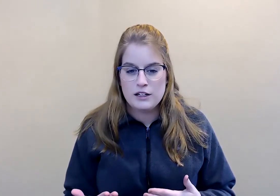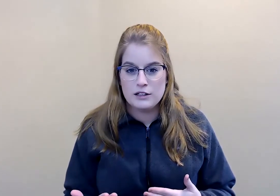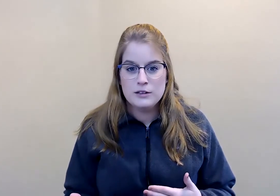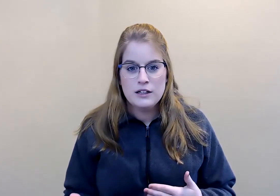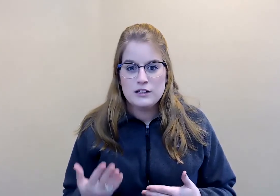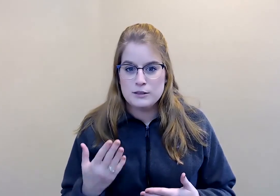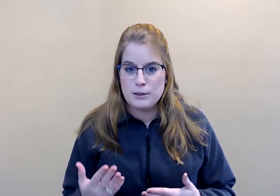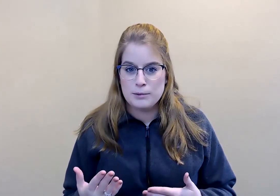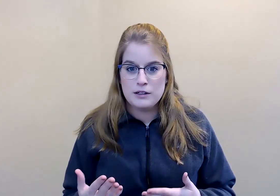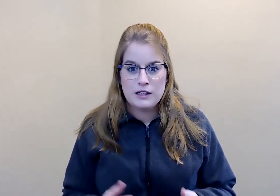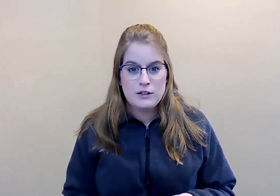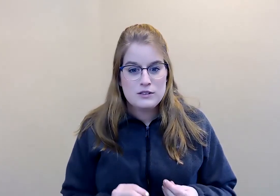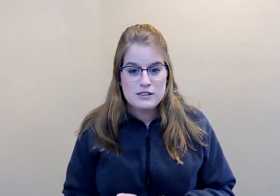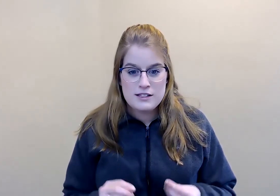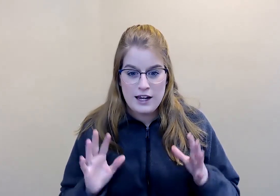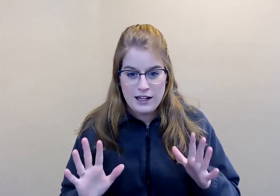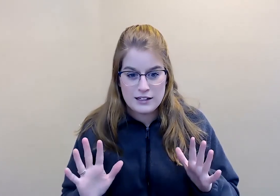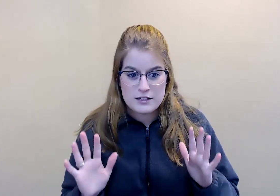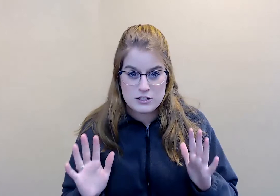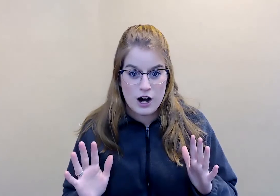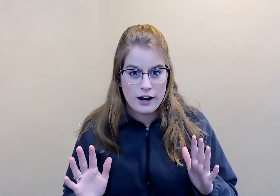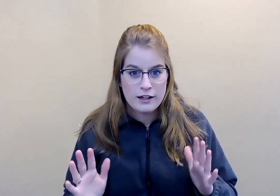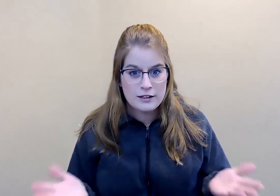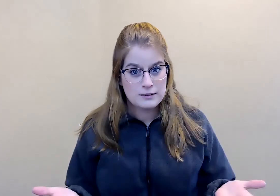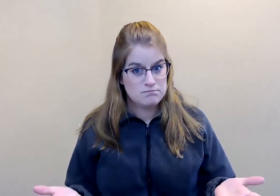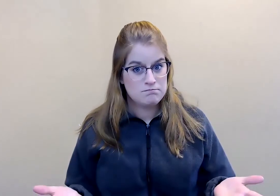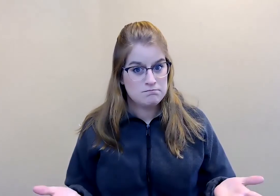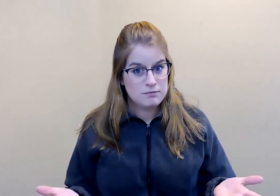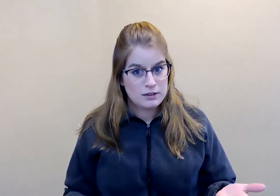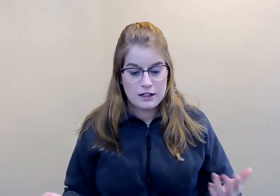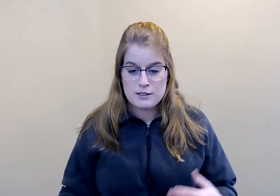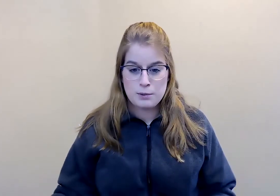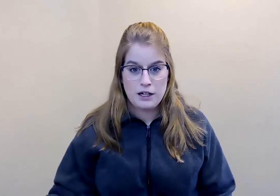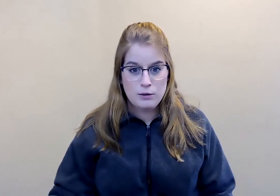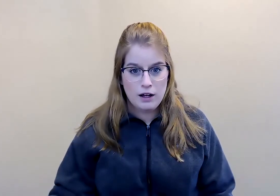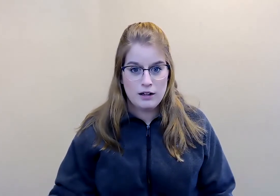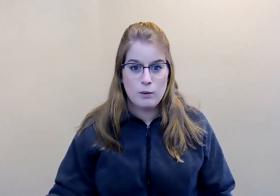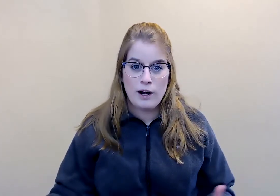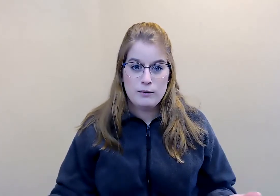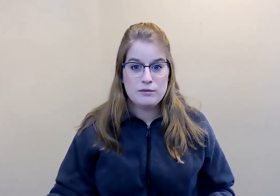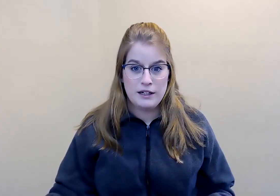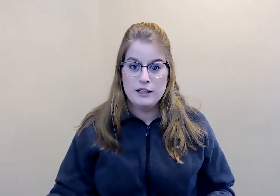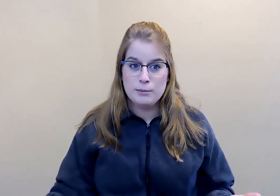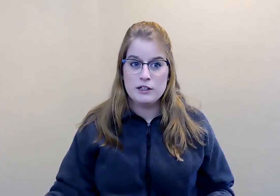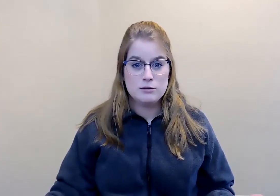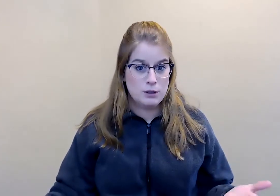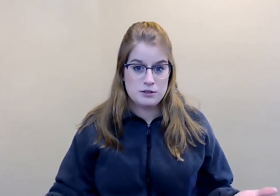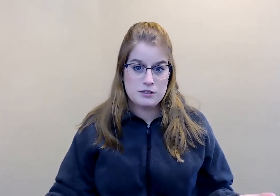do to people. He uses his hands to talk. It's pretty cool. Why don't we read the book, Moses Goes